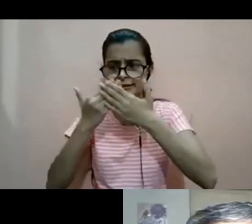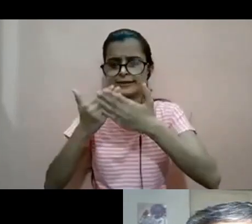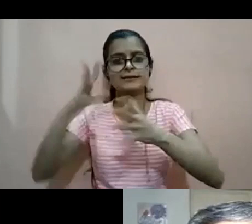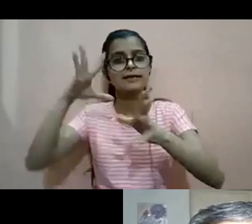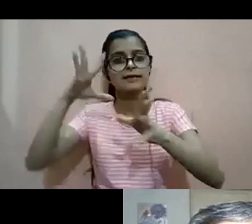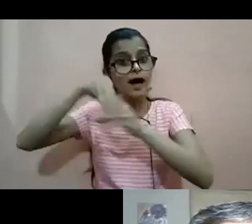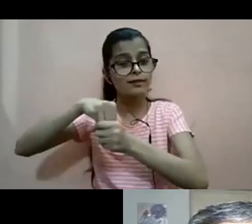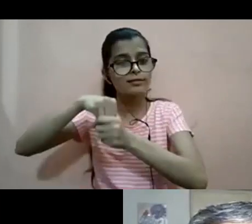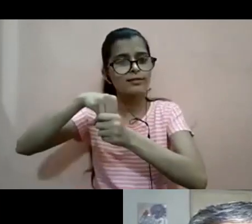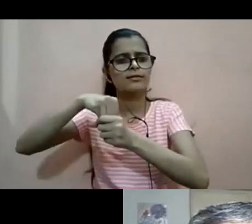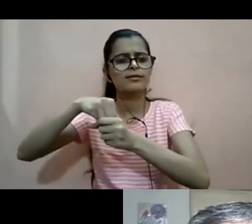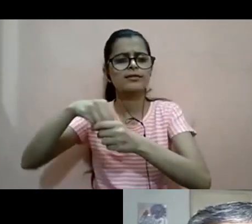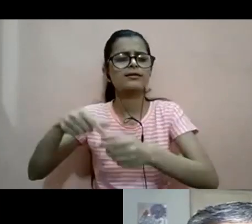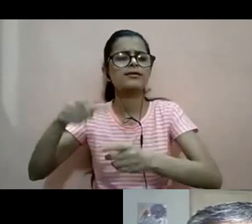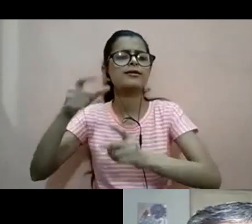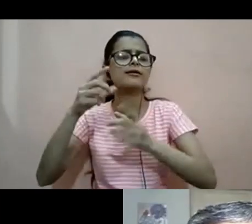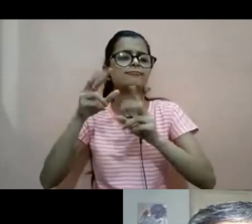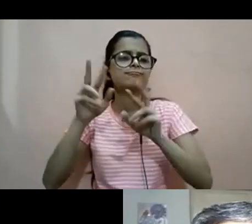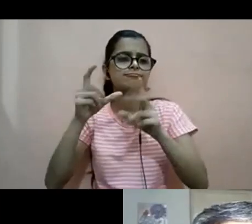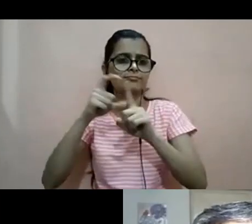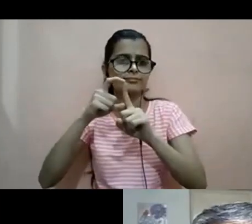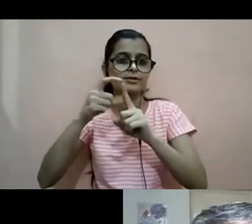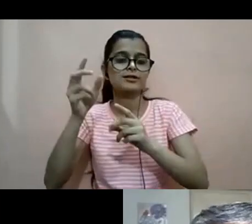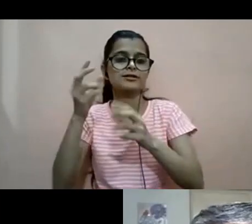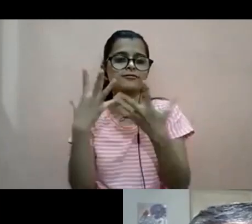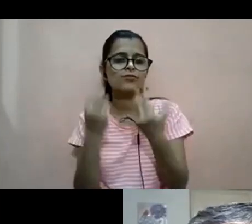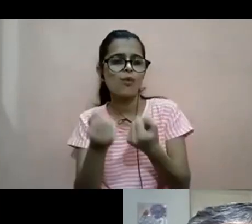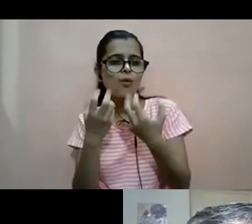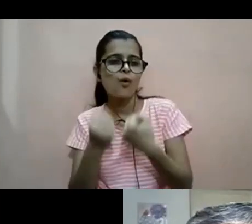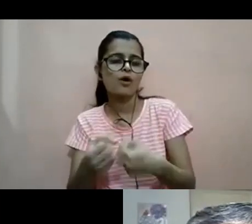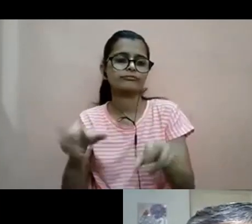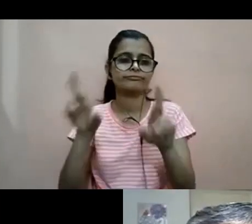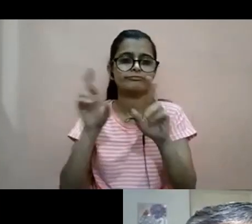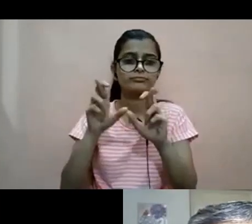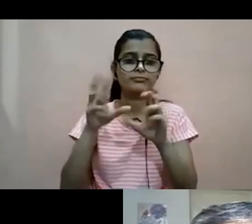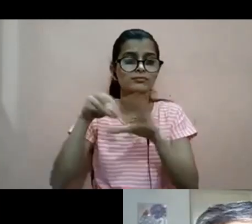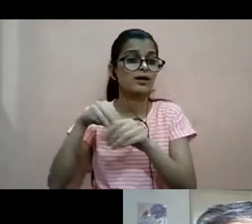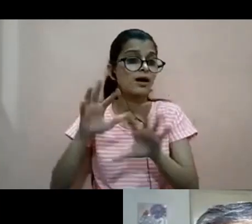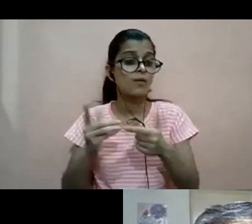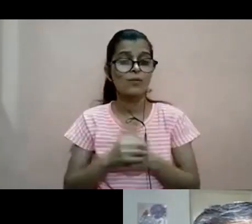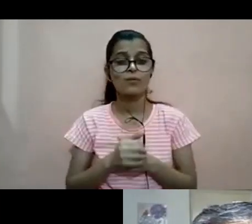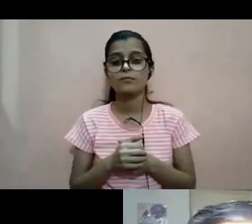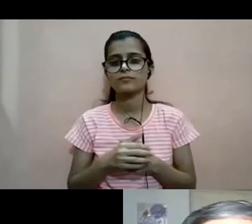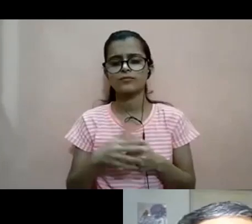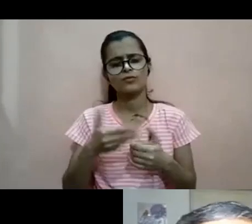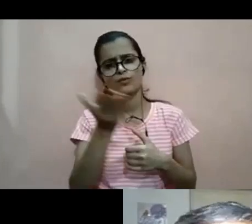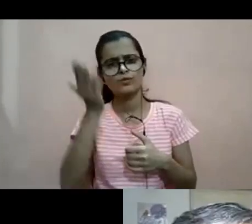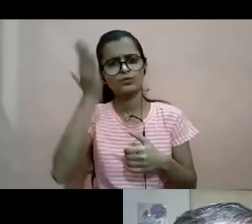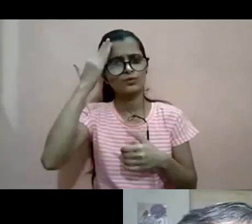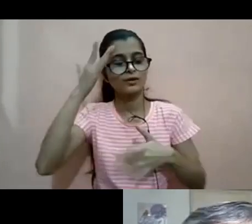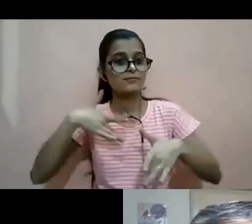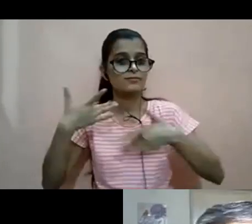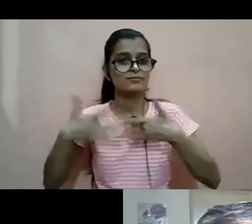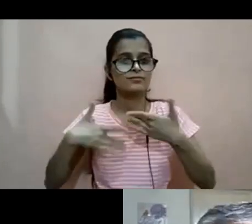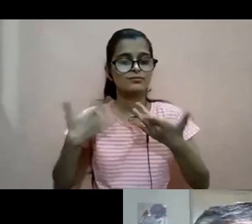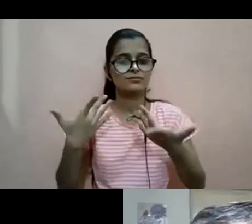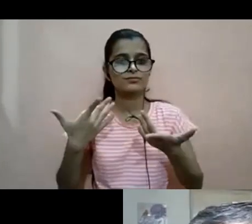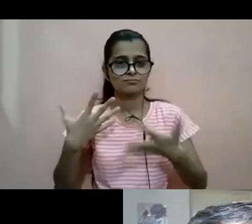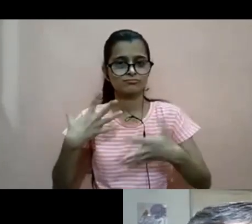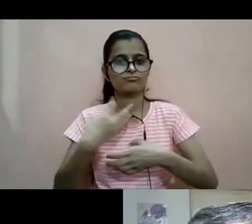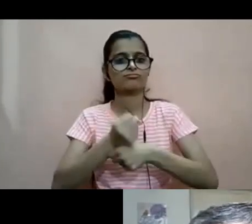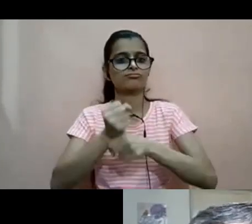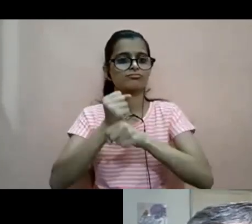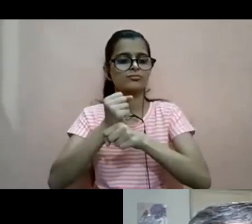We know human emotions are also constructed. We know, in all of us in literary studies and